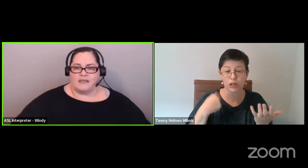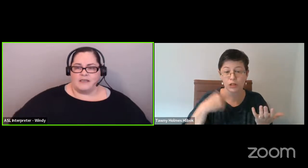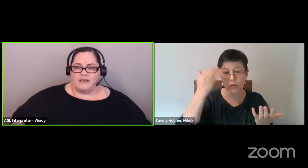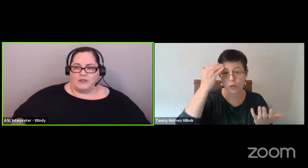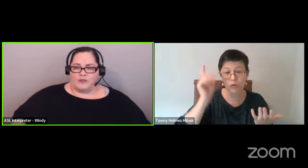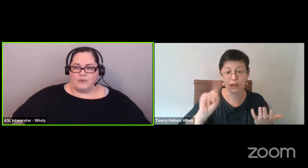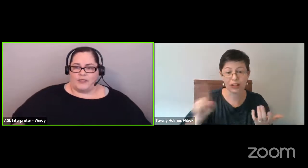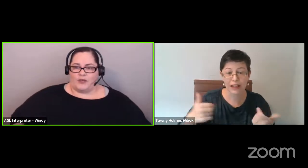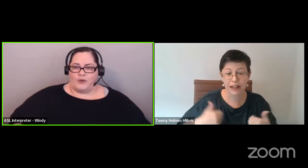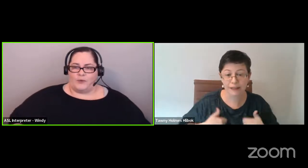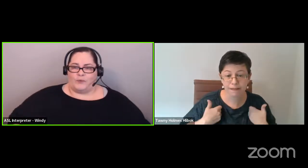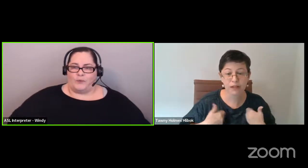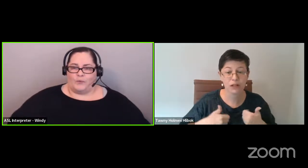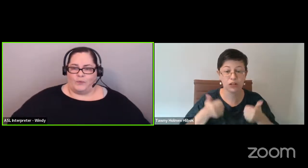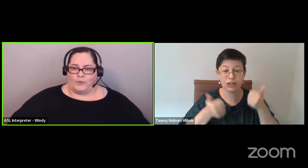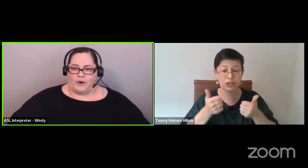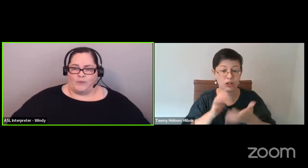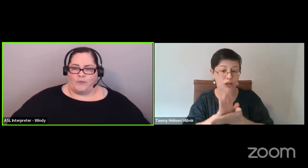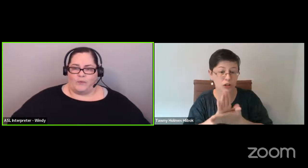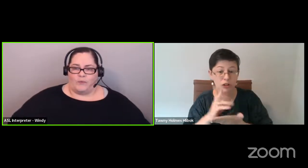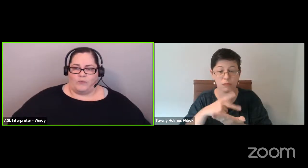demographics? Do we know